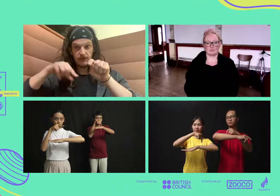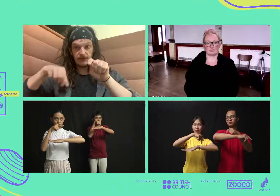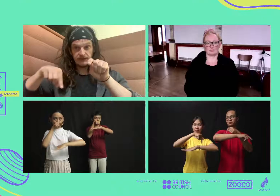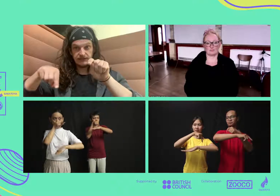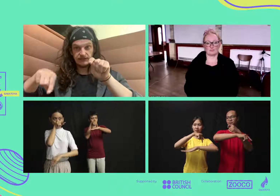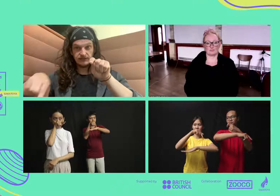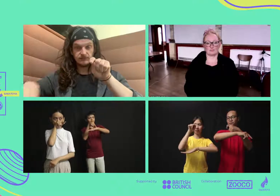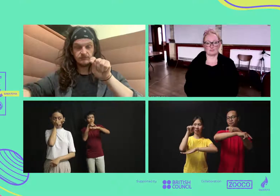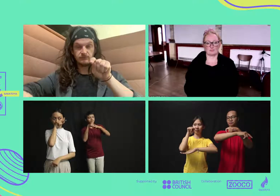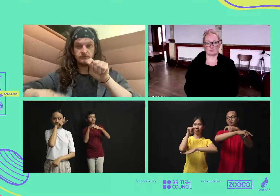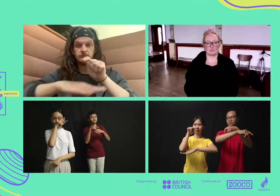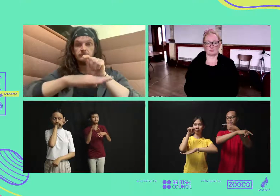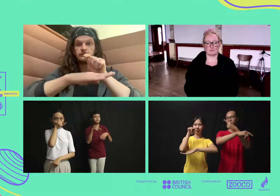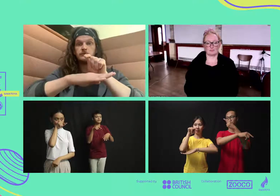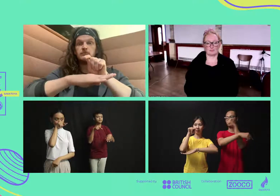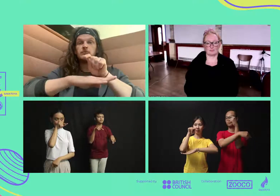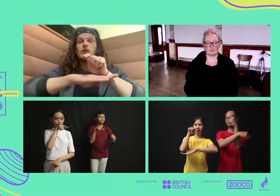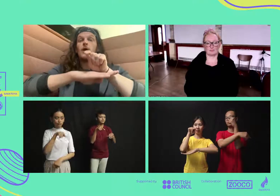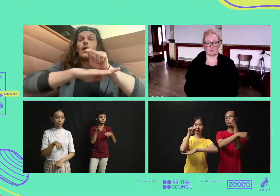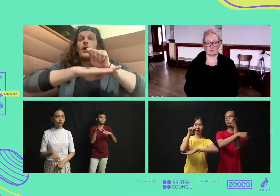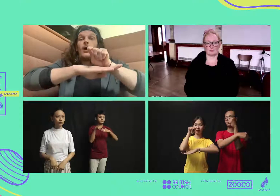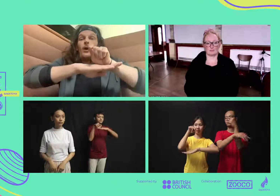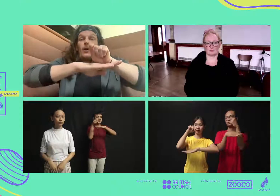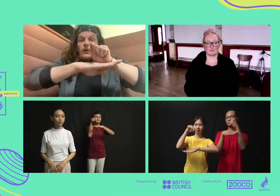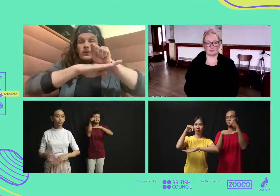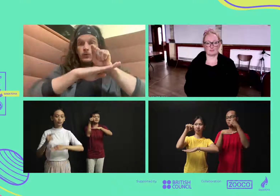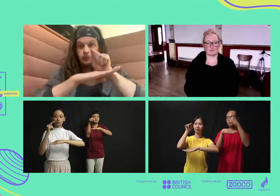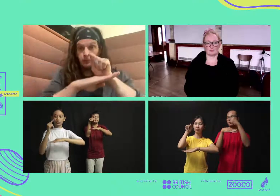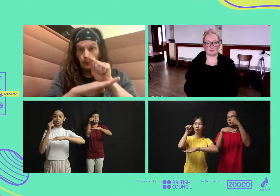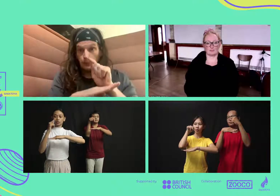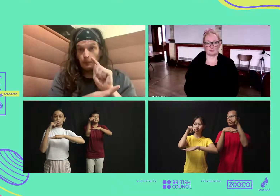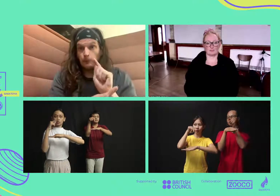Okay, great. And then, are you ready for this?